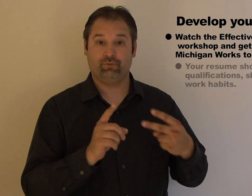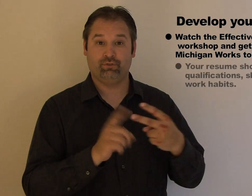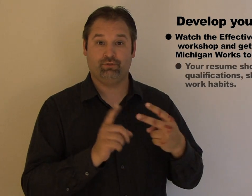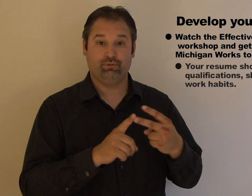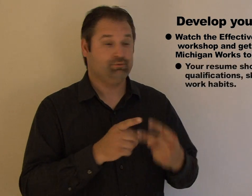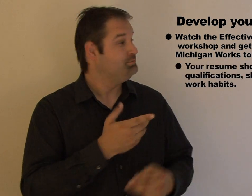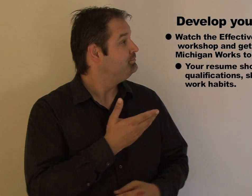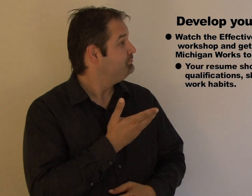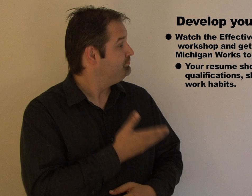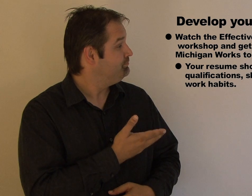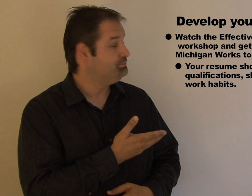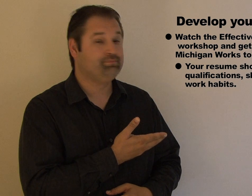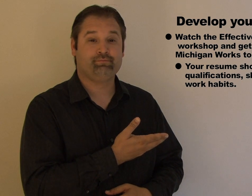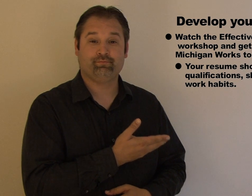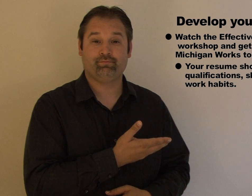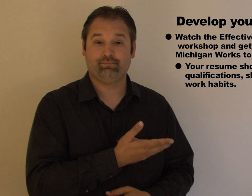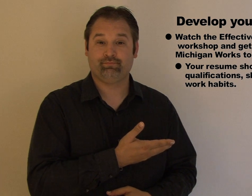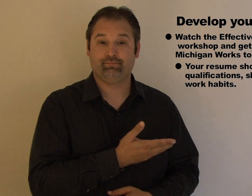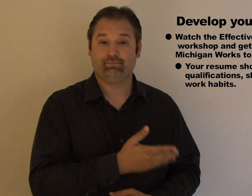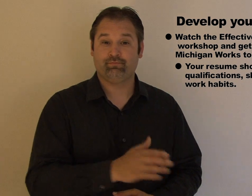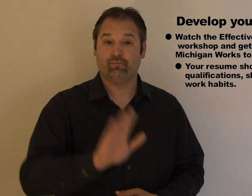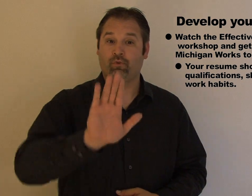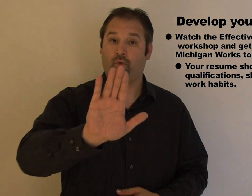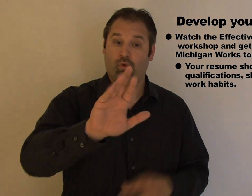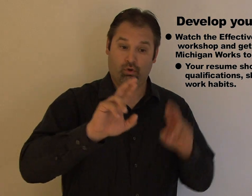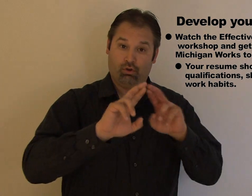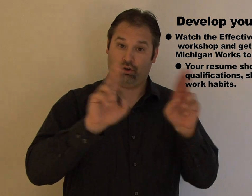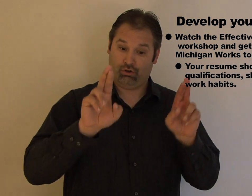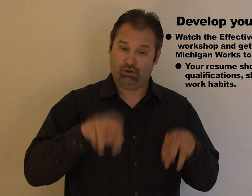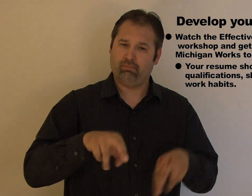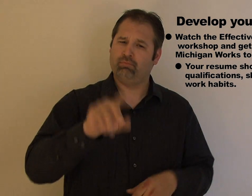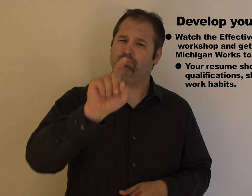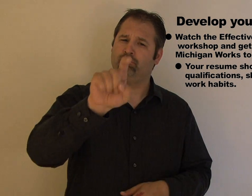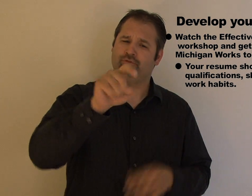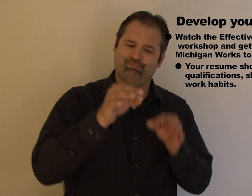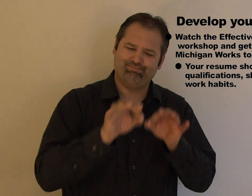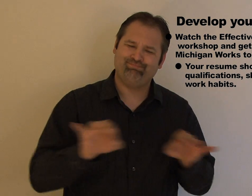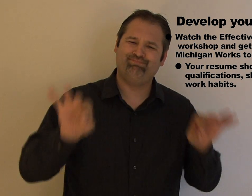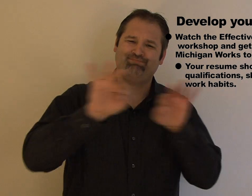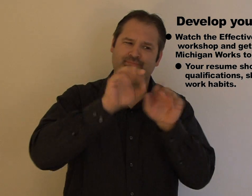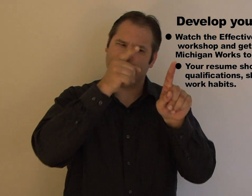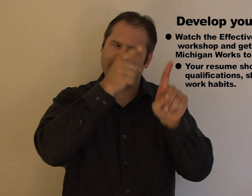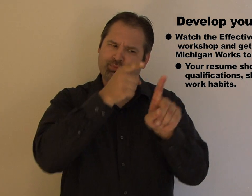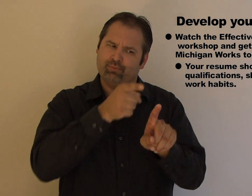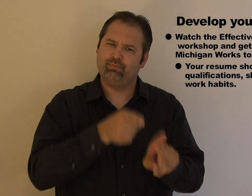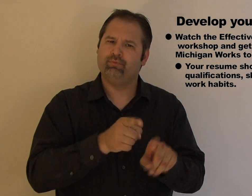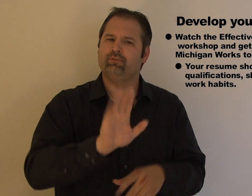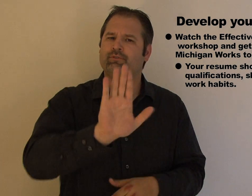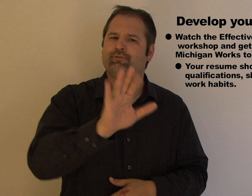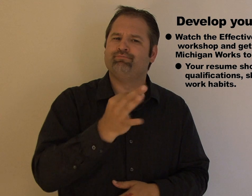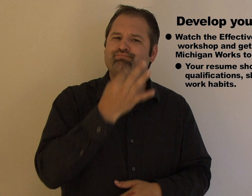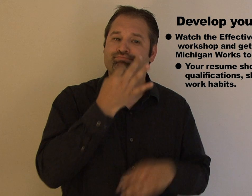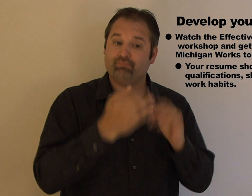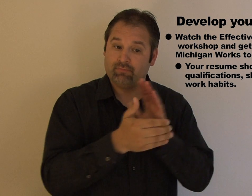Now, your resume should highlight your qualifications, skills, and positive work habits.